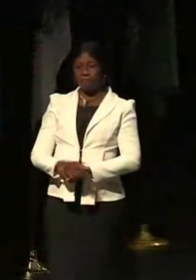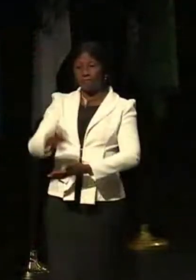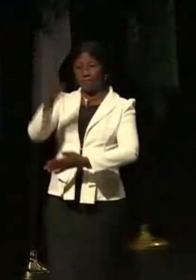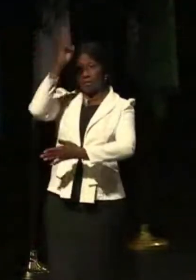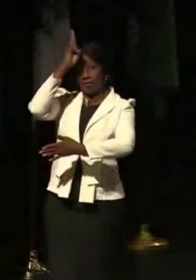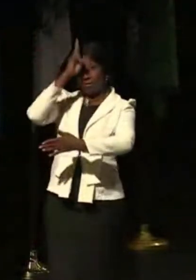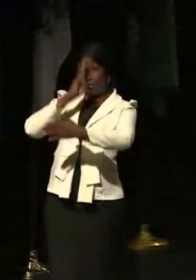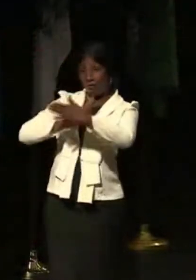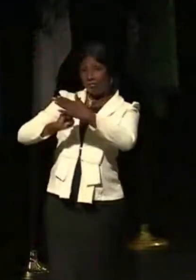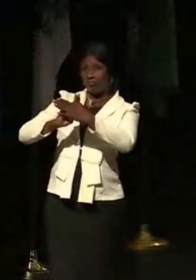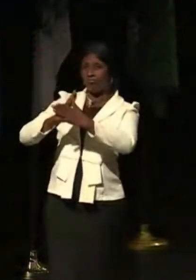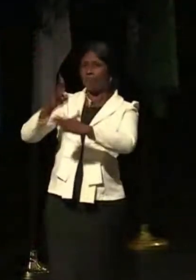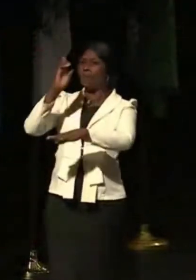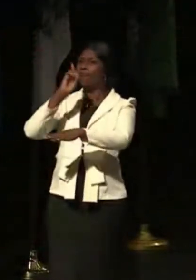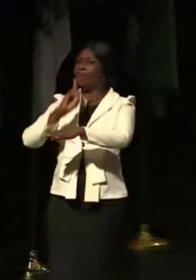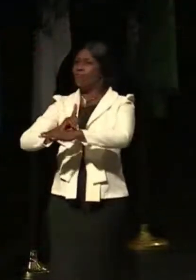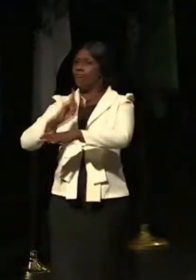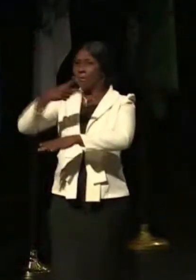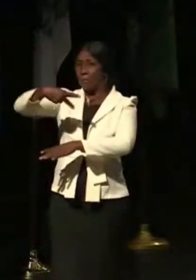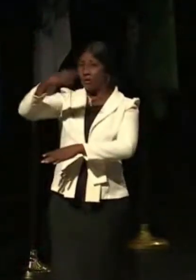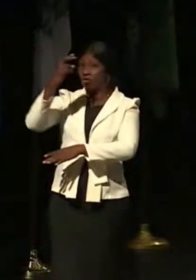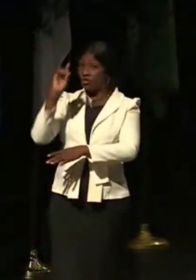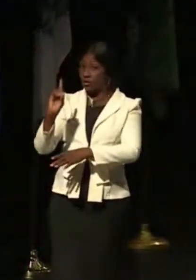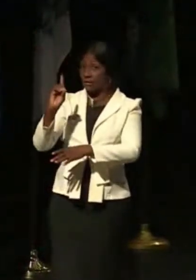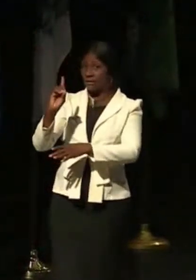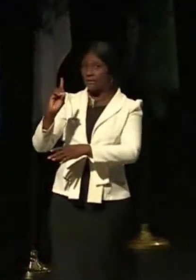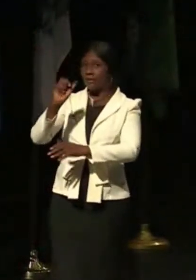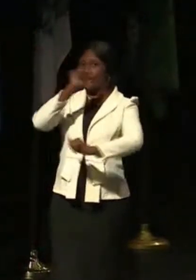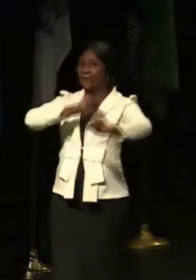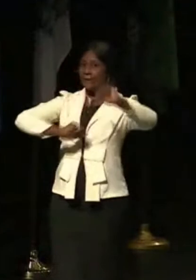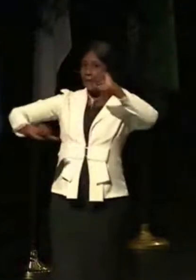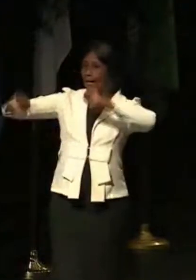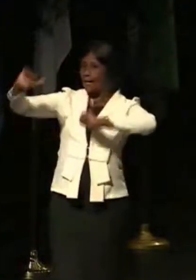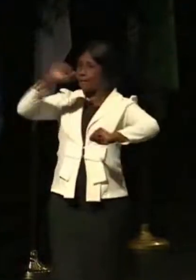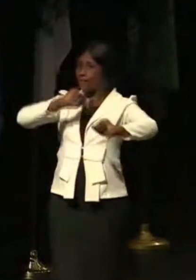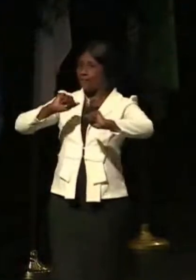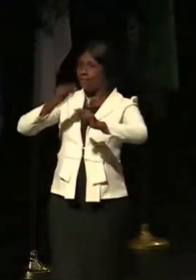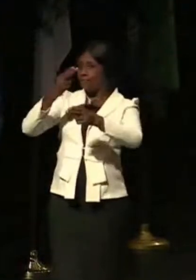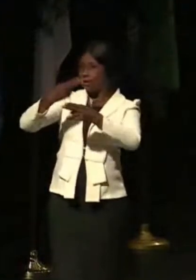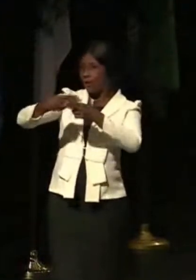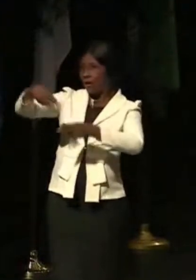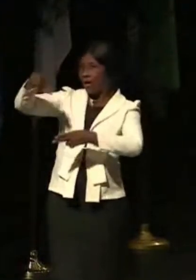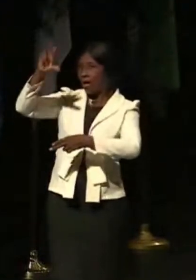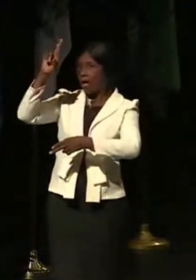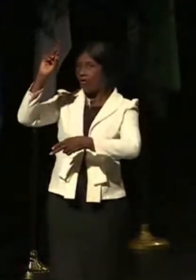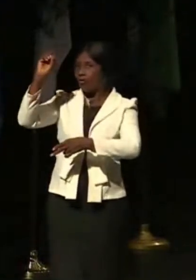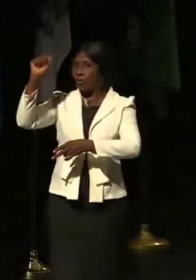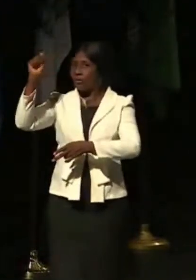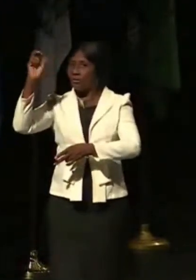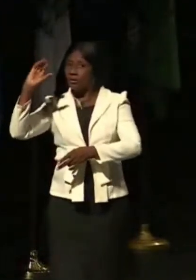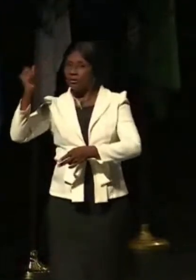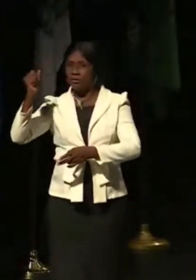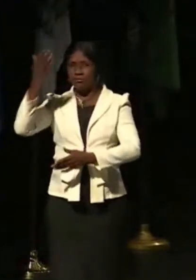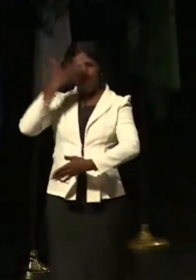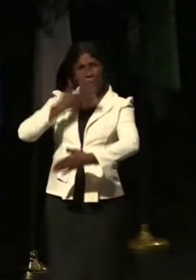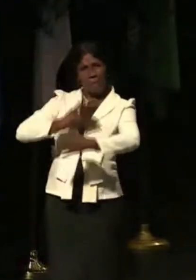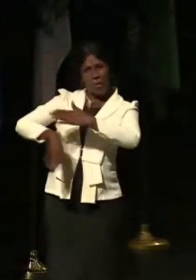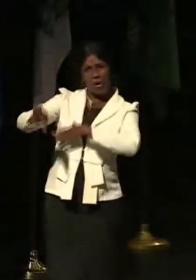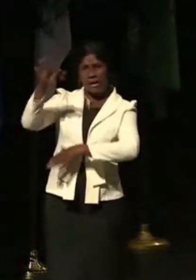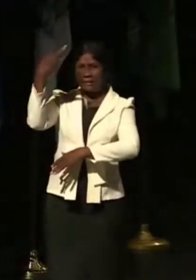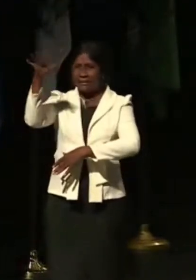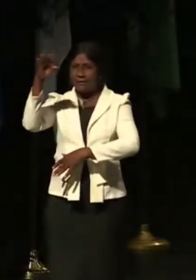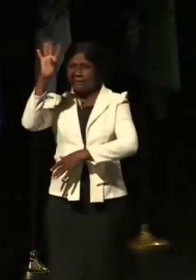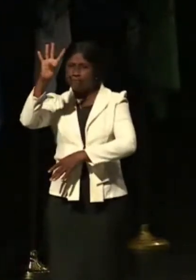Honorary Doctor of Science, Langston Roach. Born in Labrie in 1947,